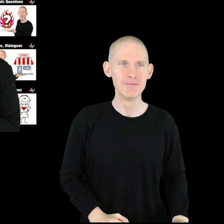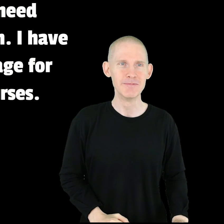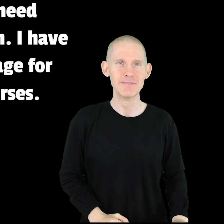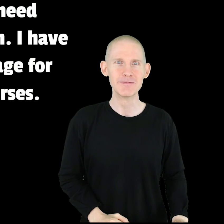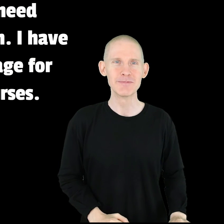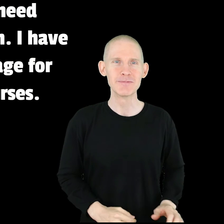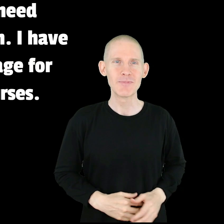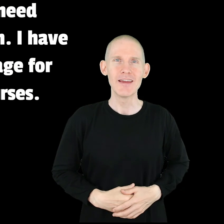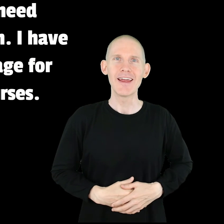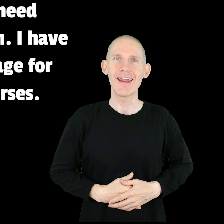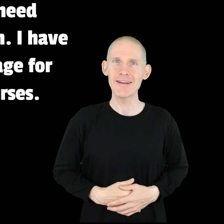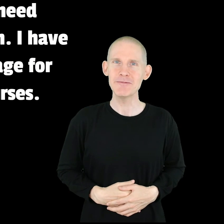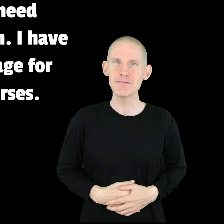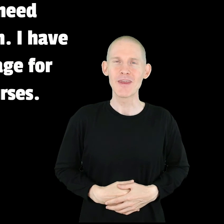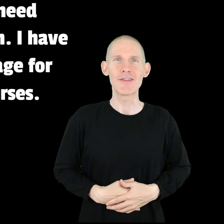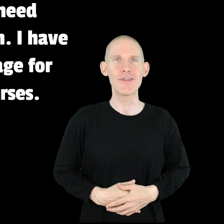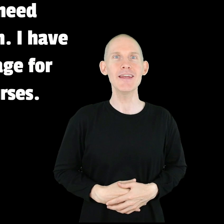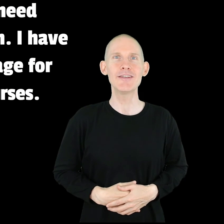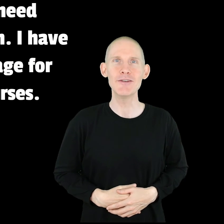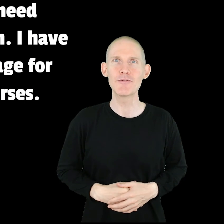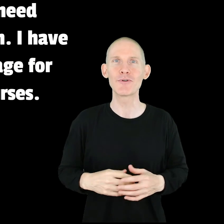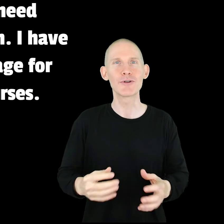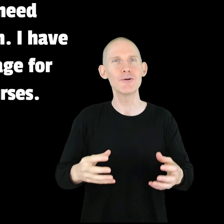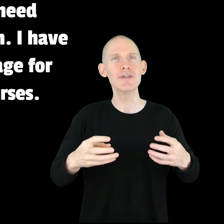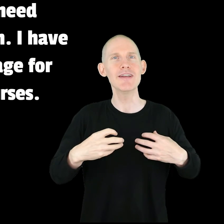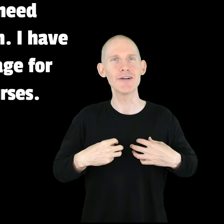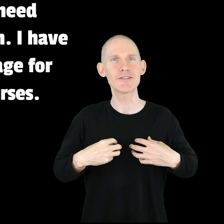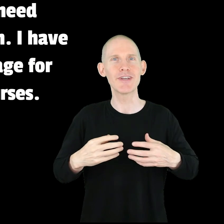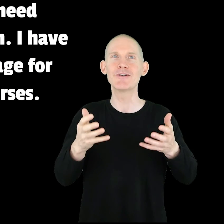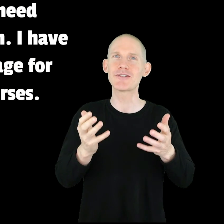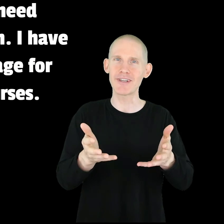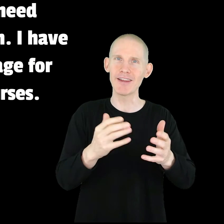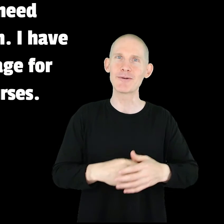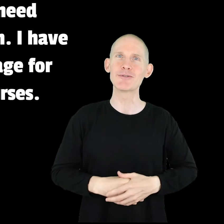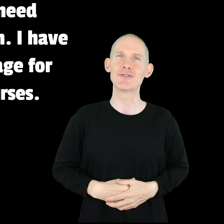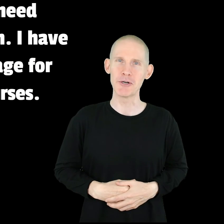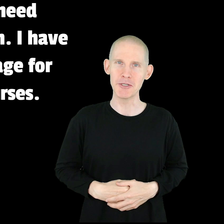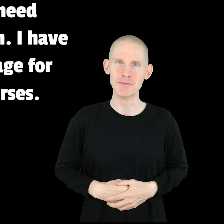Anne, thank you for including us in your sign language journey.